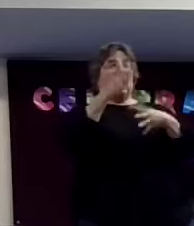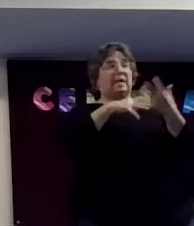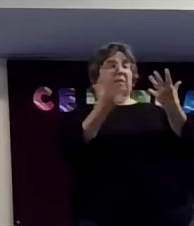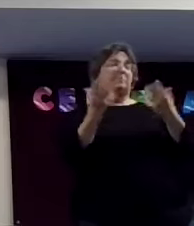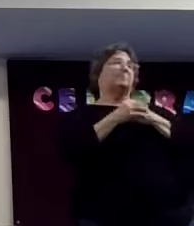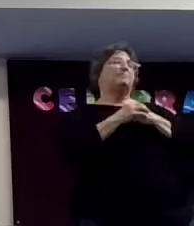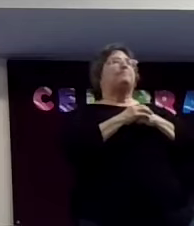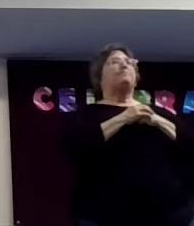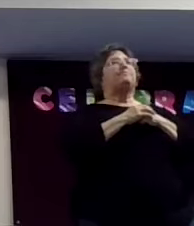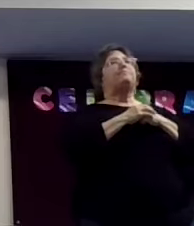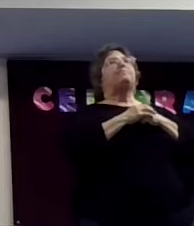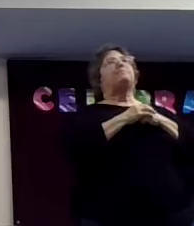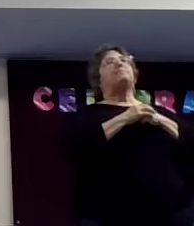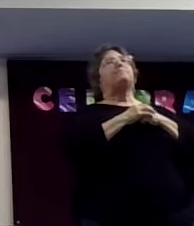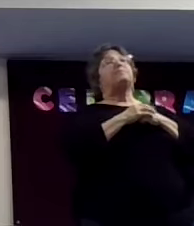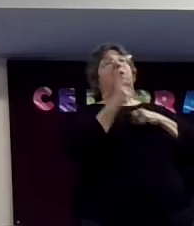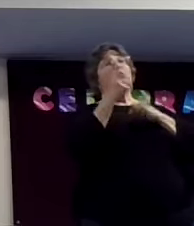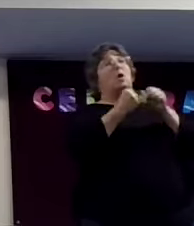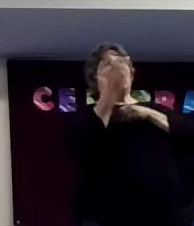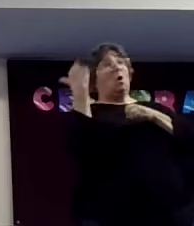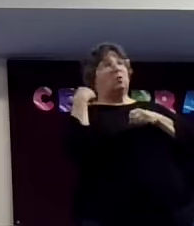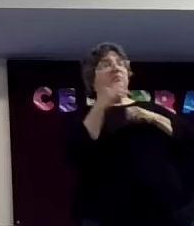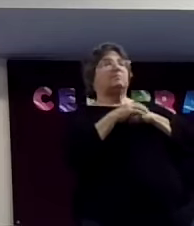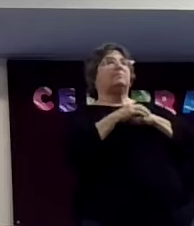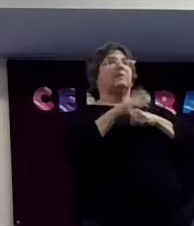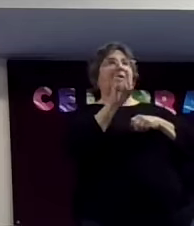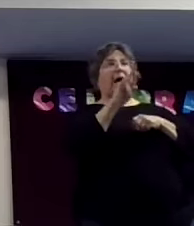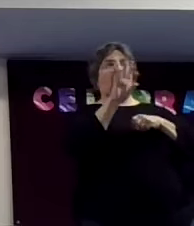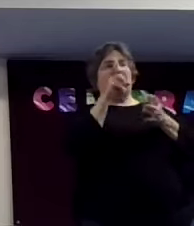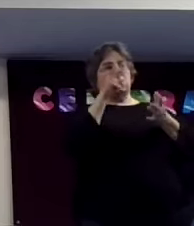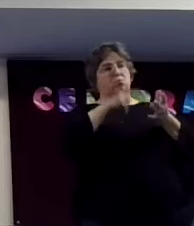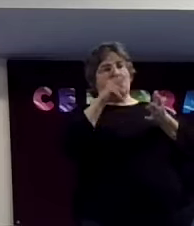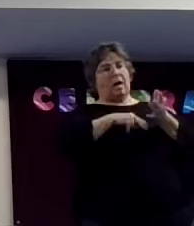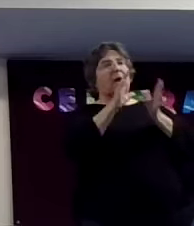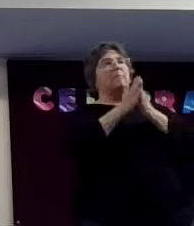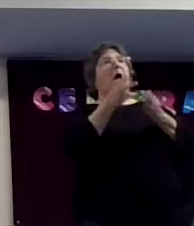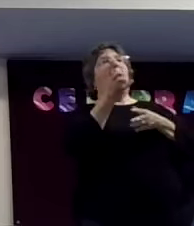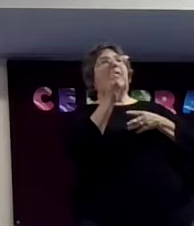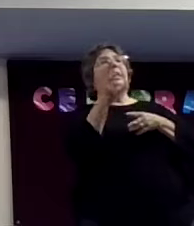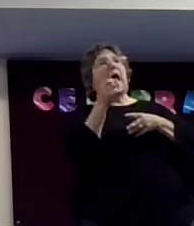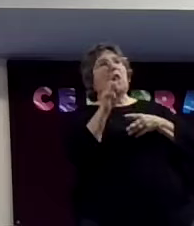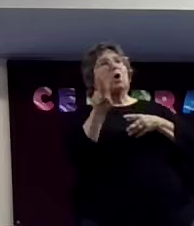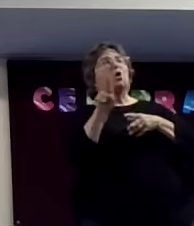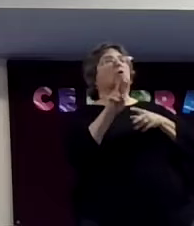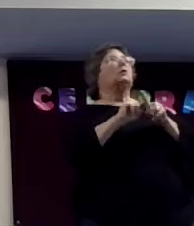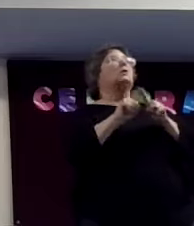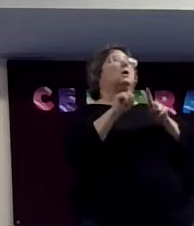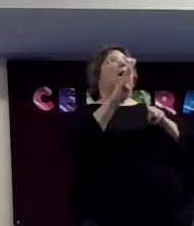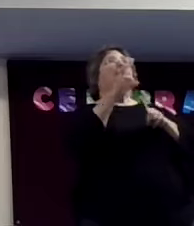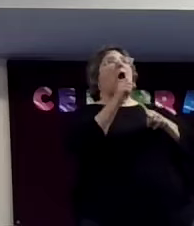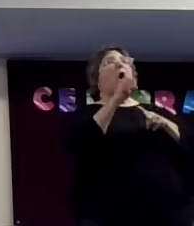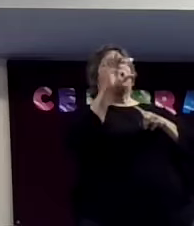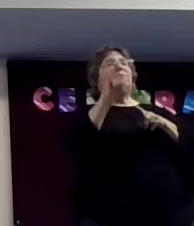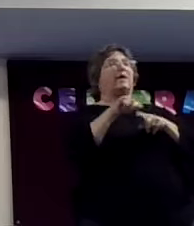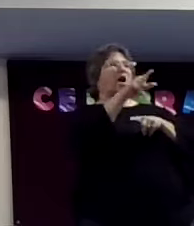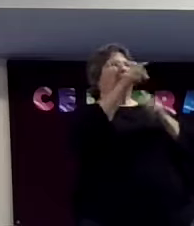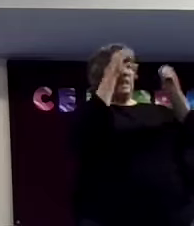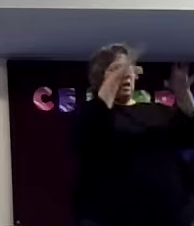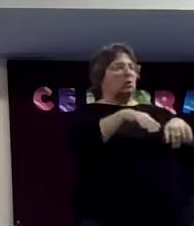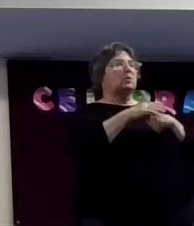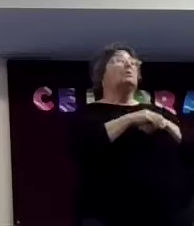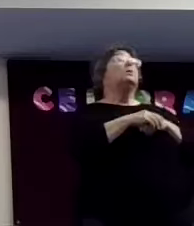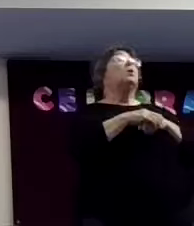whole. 2 years ago, Diane read the autobiography of Helen Keller and biographies of her by her